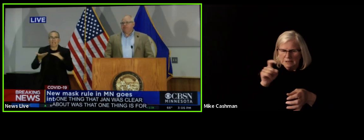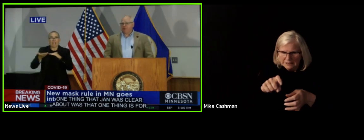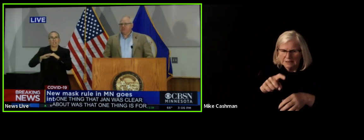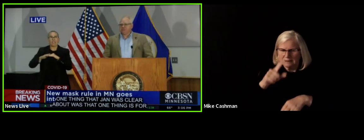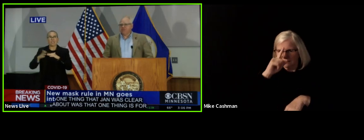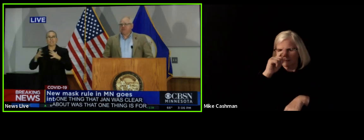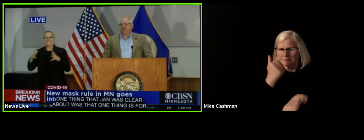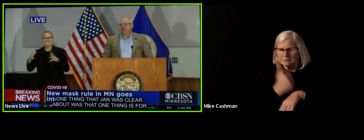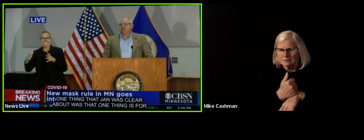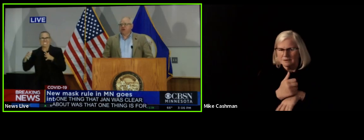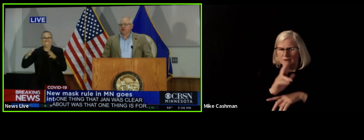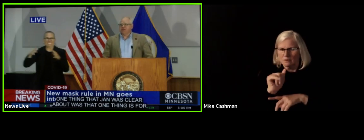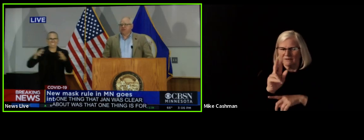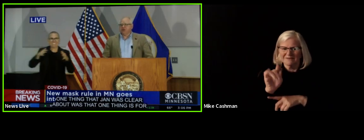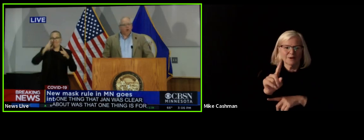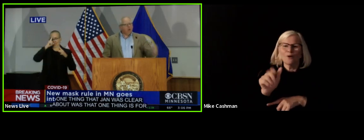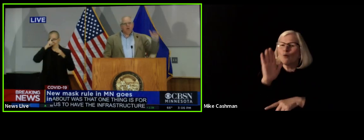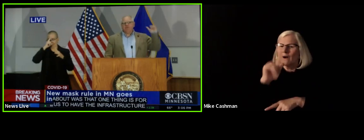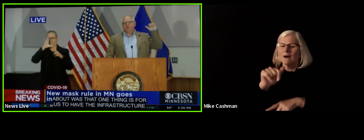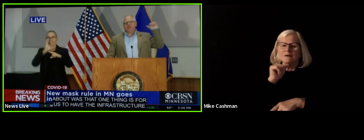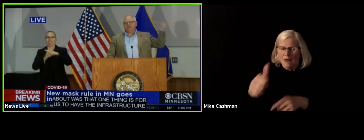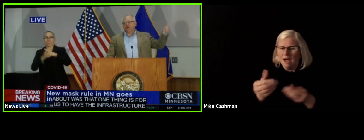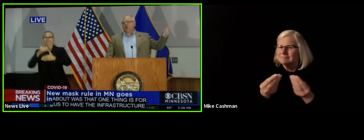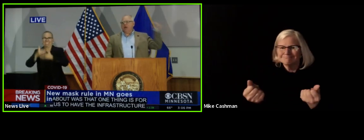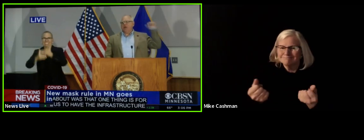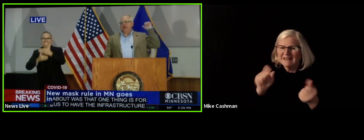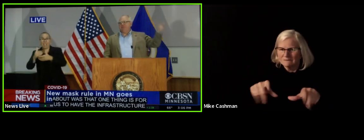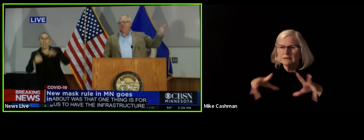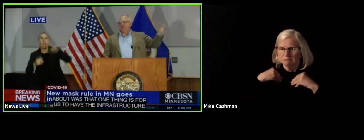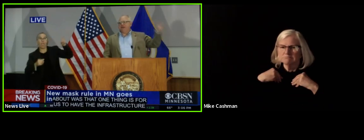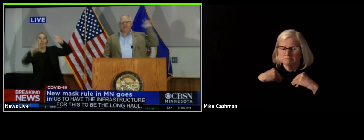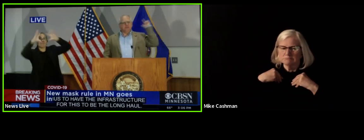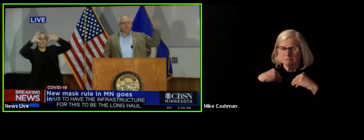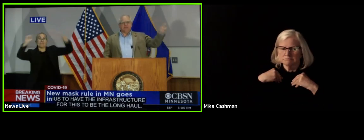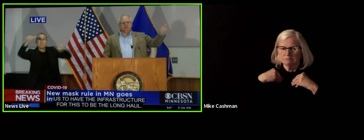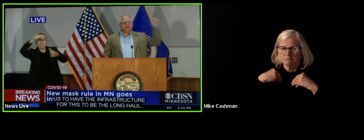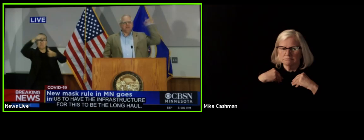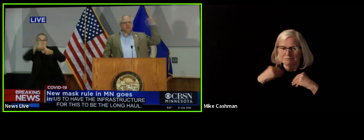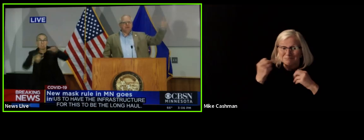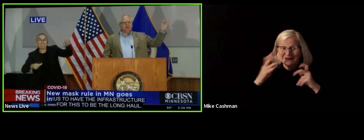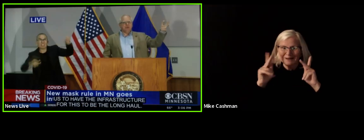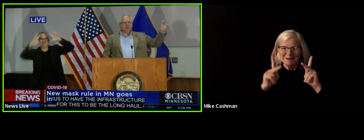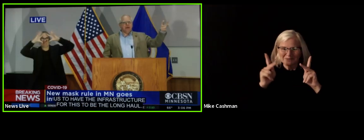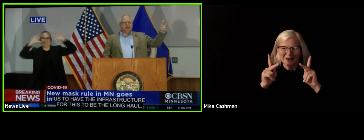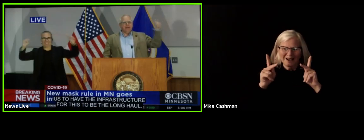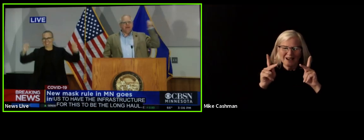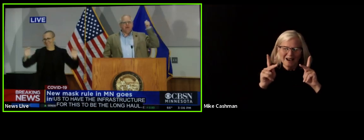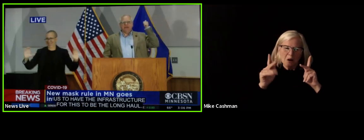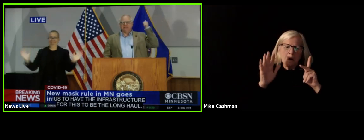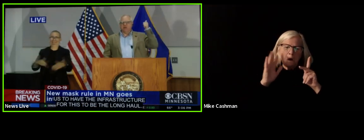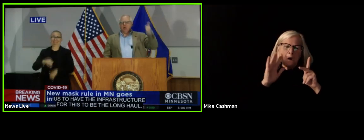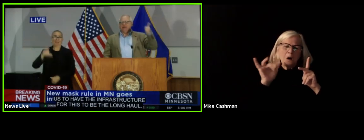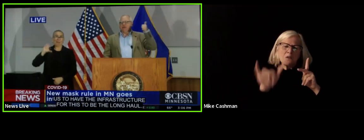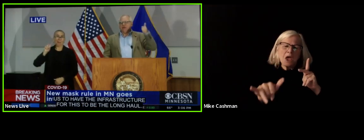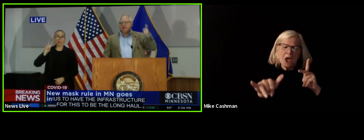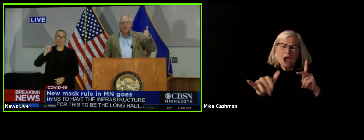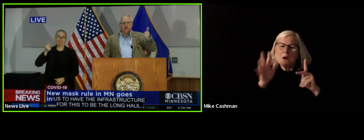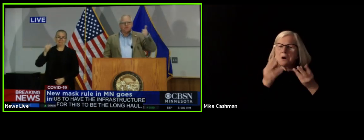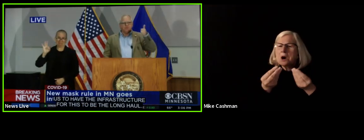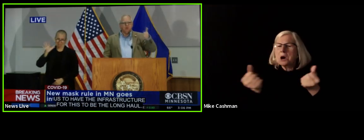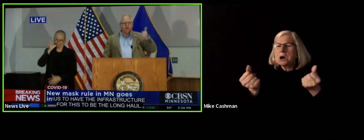the president's statement, think how stunning this is. We went from it's going to go away, we have 15 cases, it'll magically disappear, the heat will do that, to it is going to